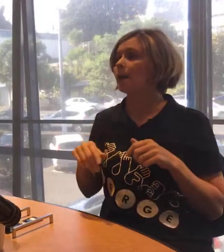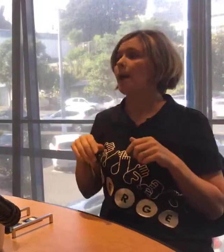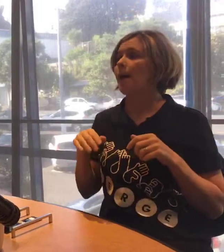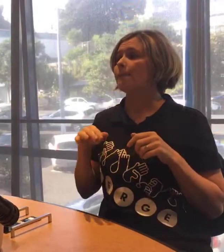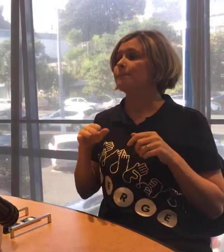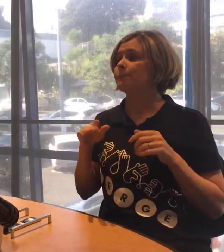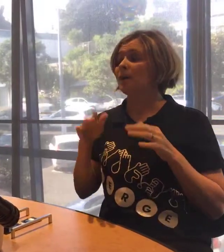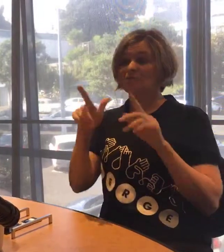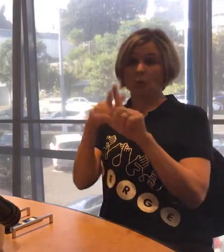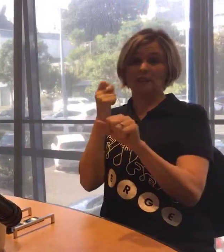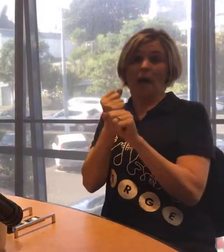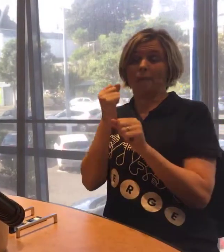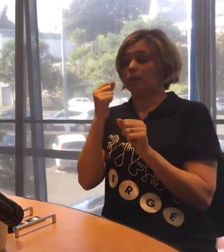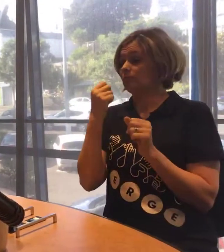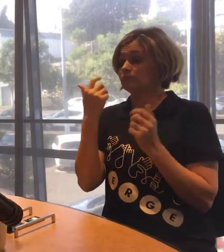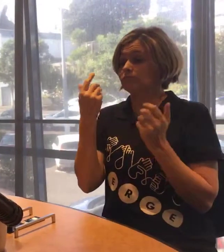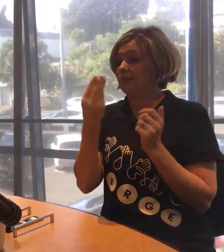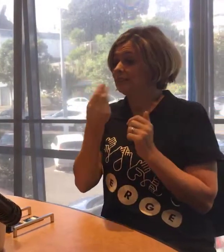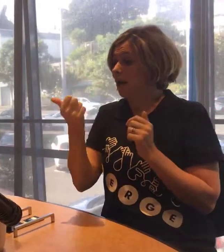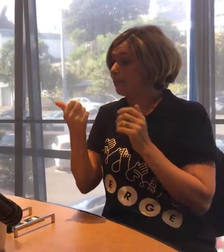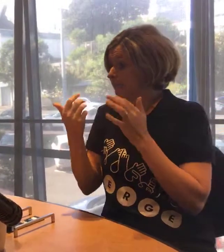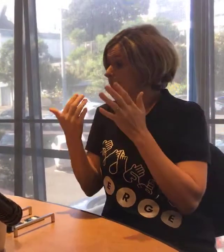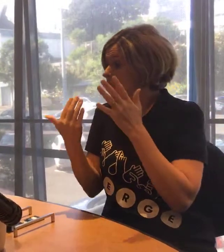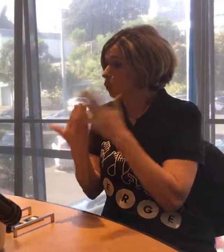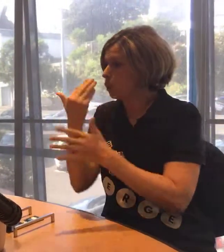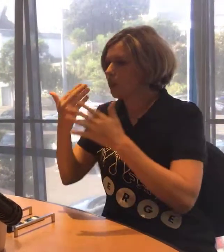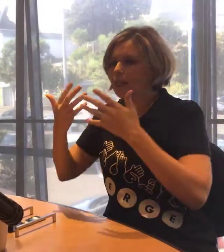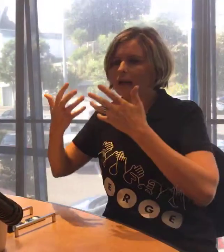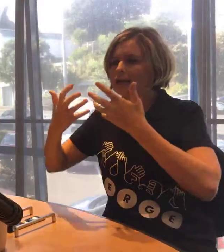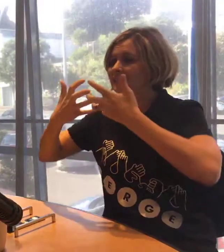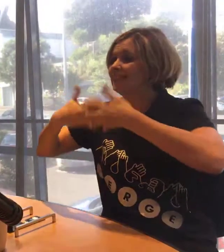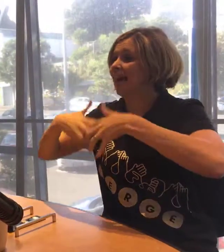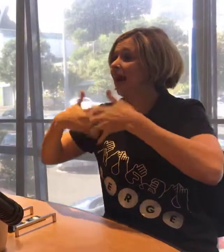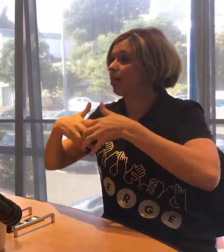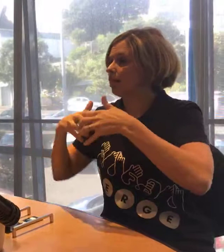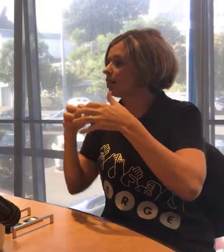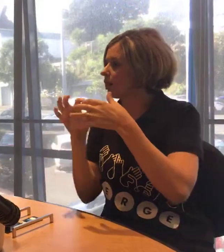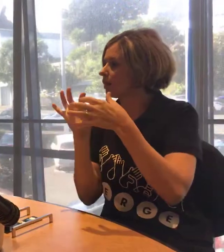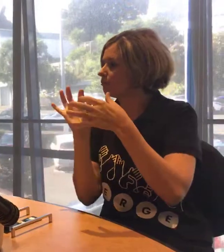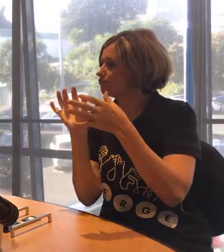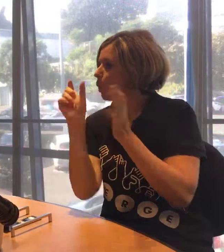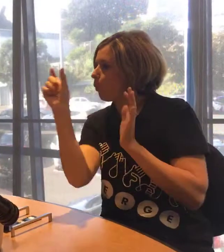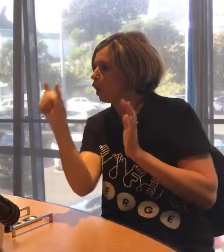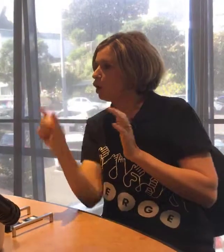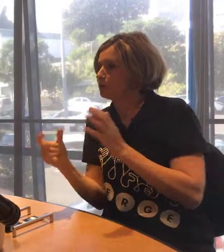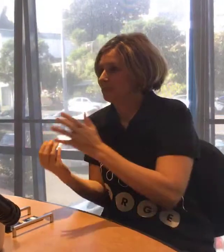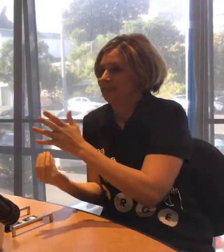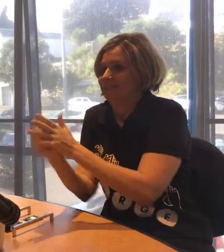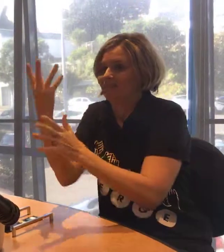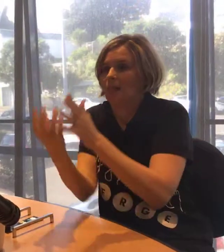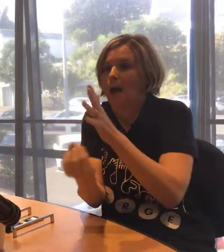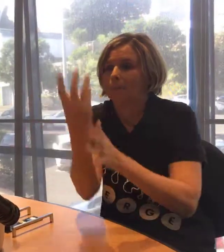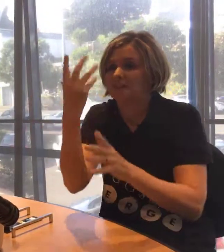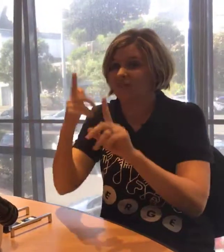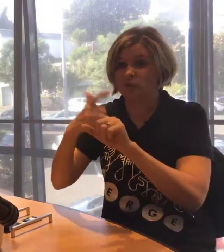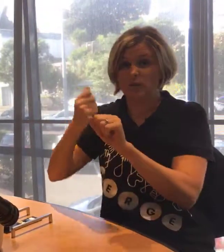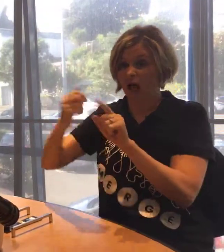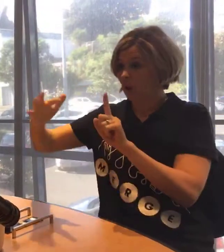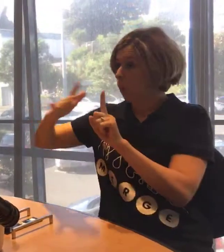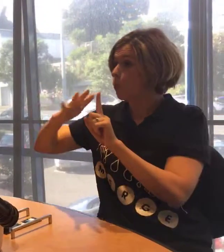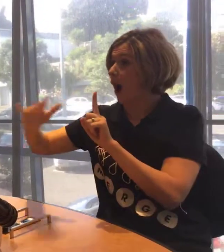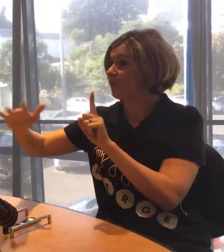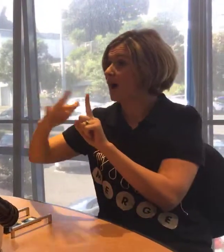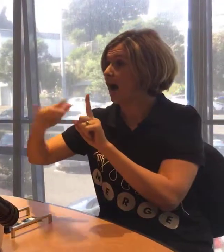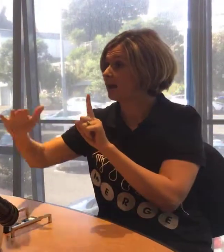BSL, that's British Sign Language. For example, some new technological